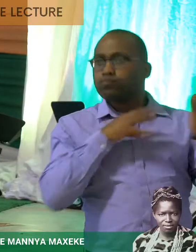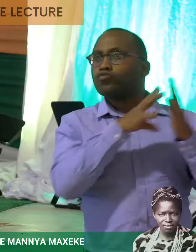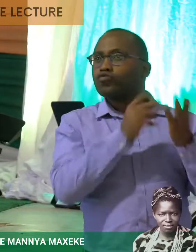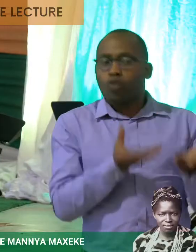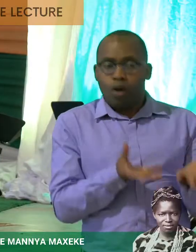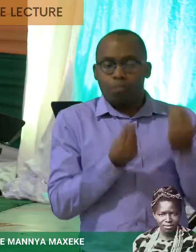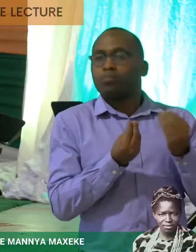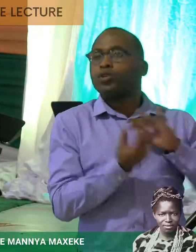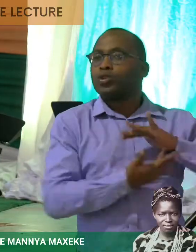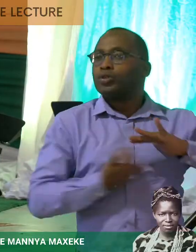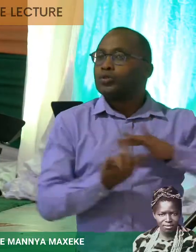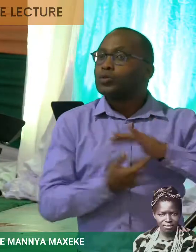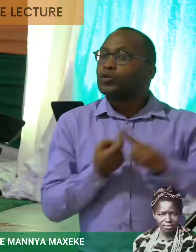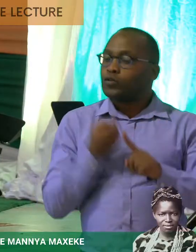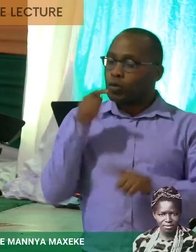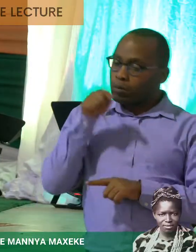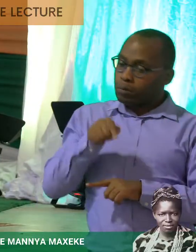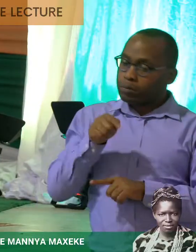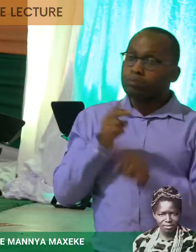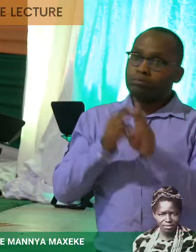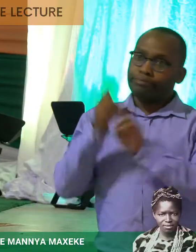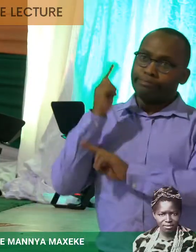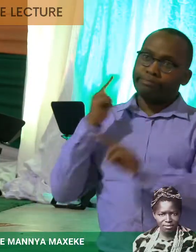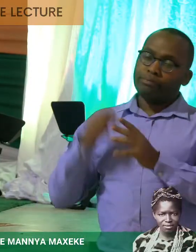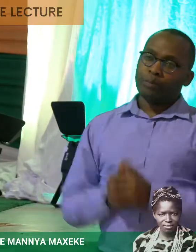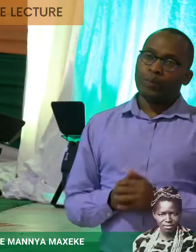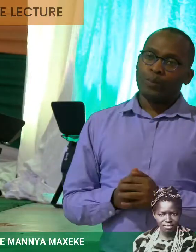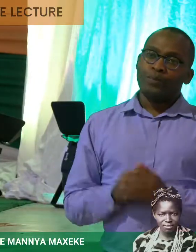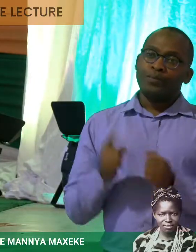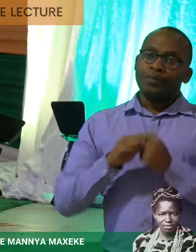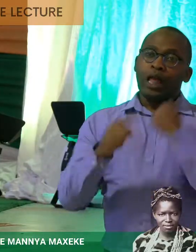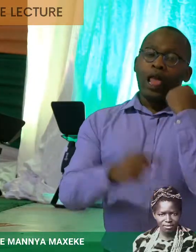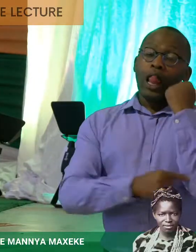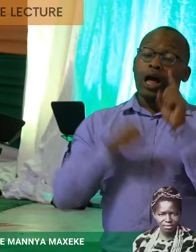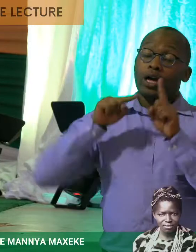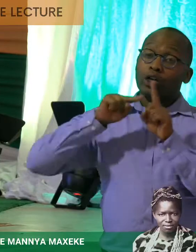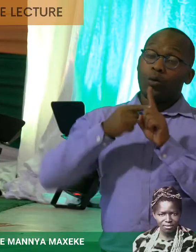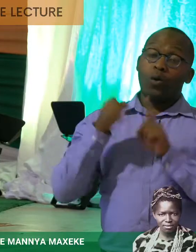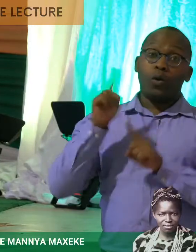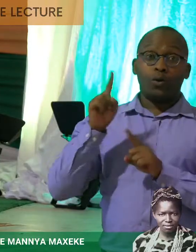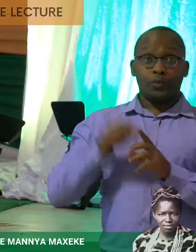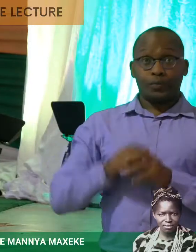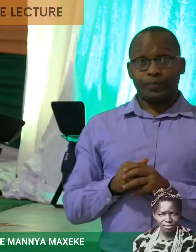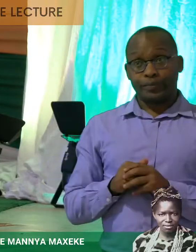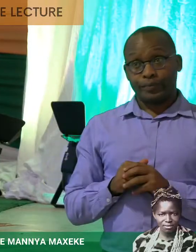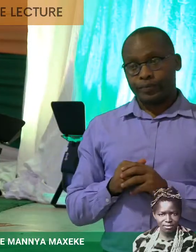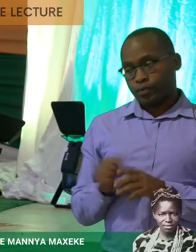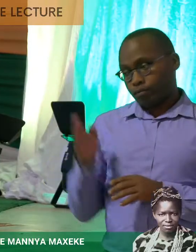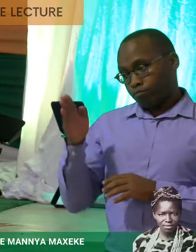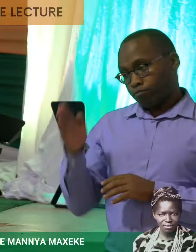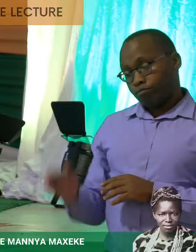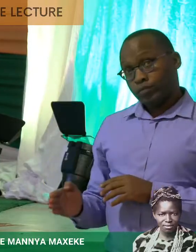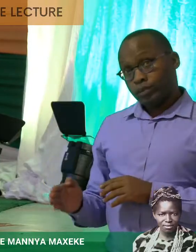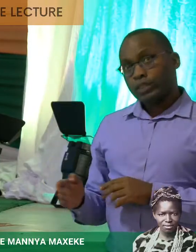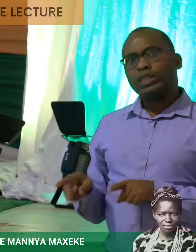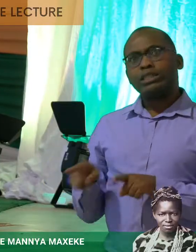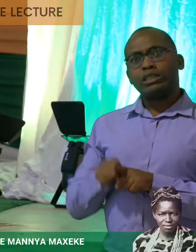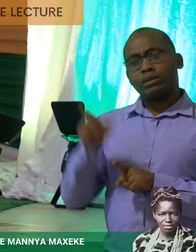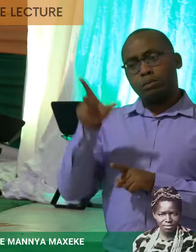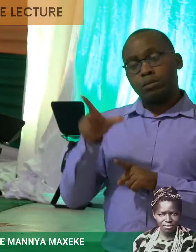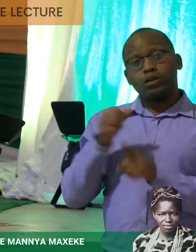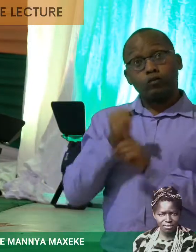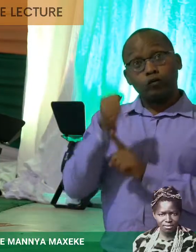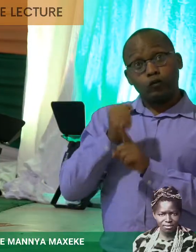it. My last point, Umama Charlotte njengomxhasi nomlweli wamalungelo